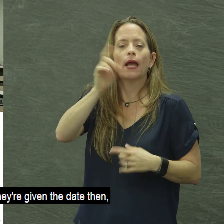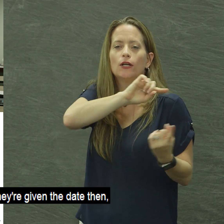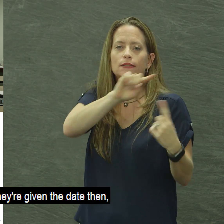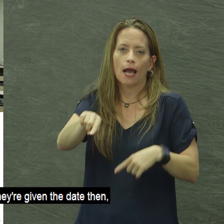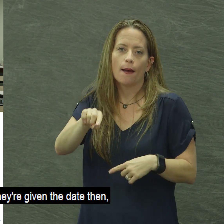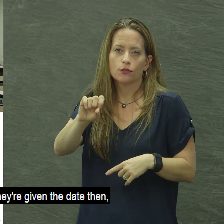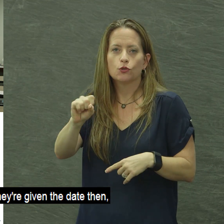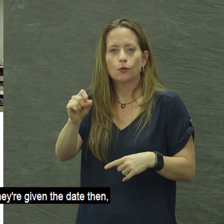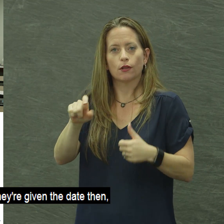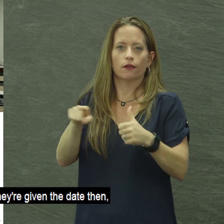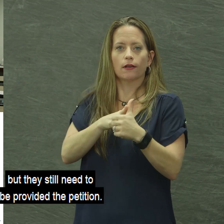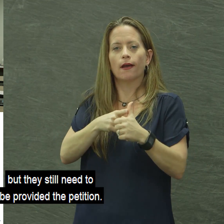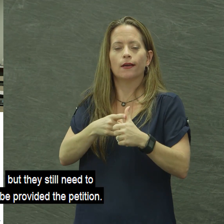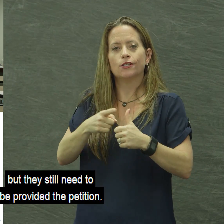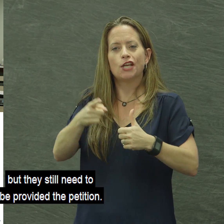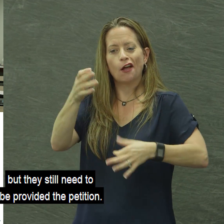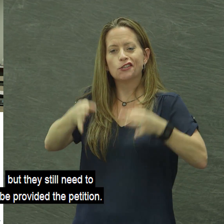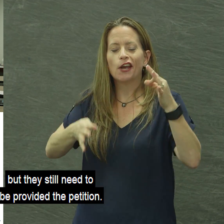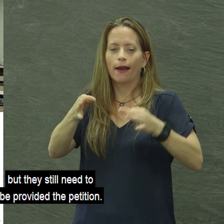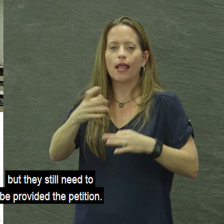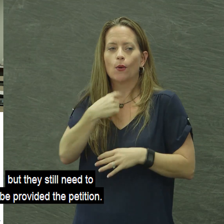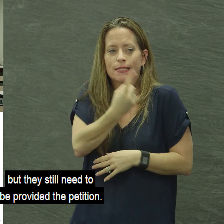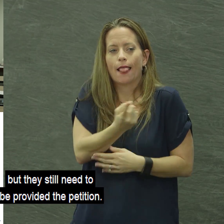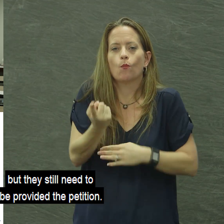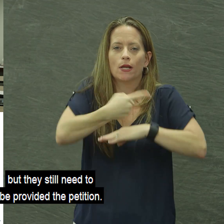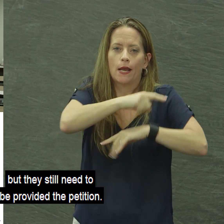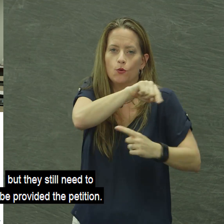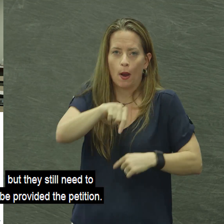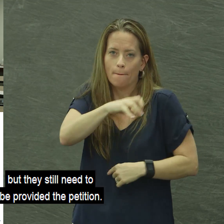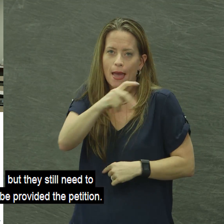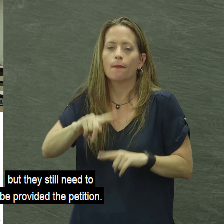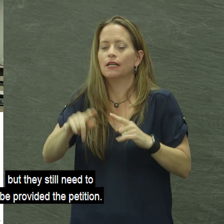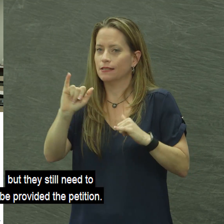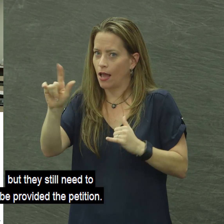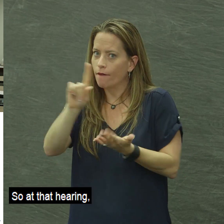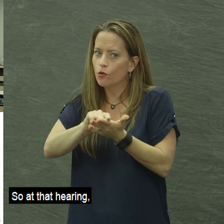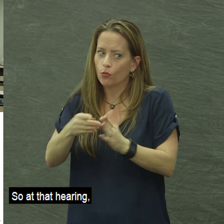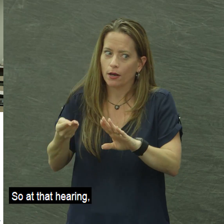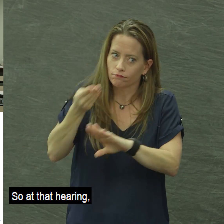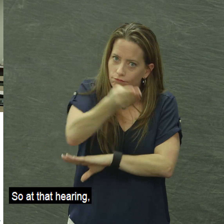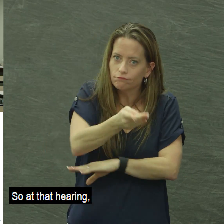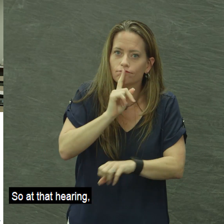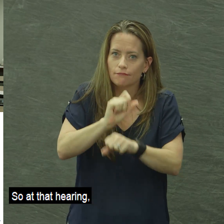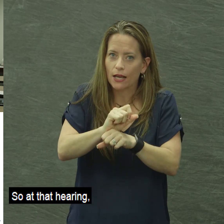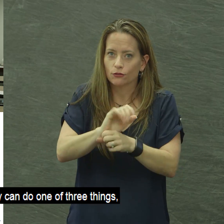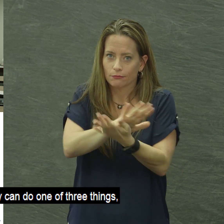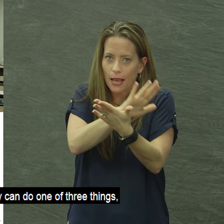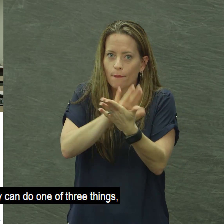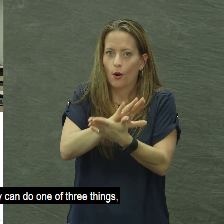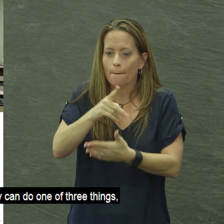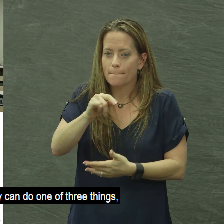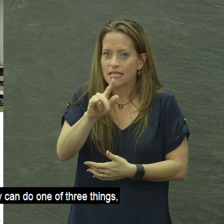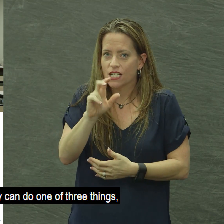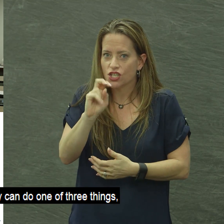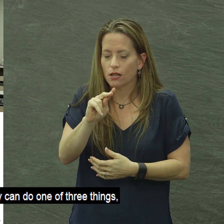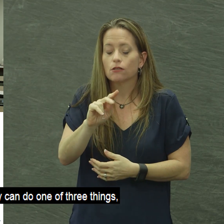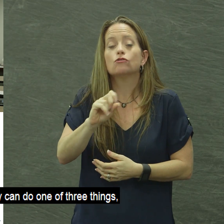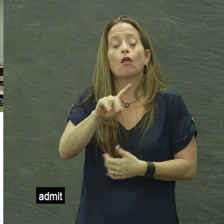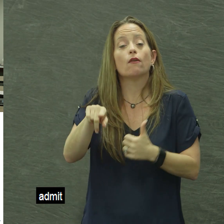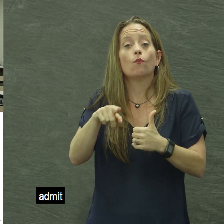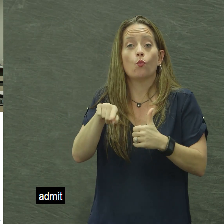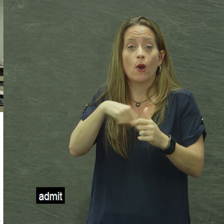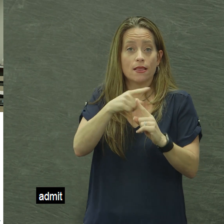given the date then. But they still need to be provided the petition. So at that hearing, they can do one of three